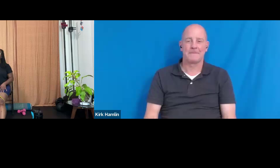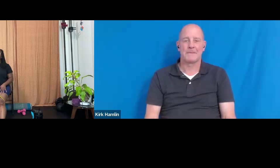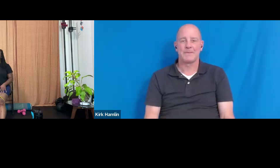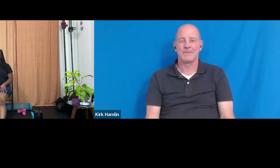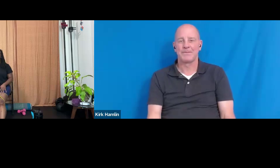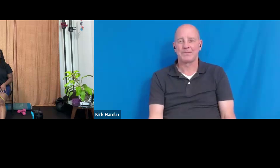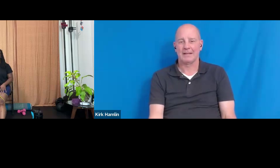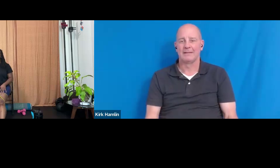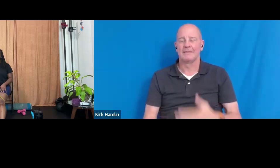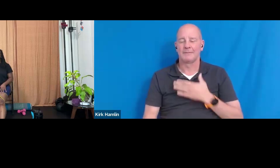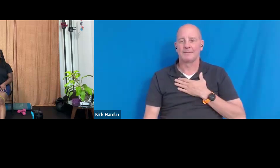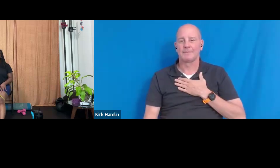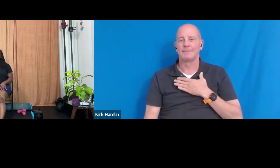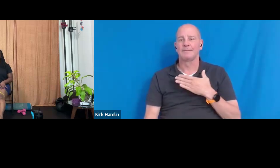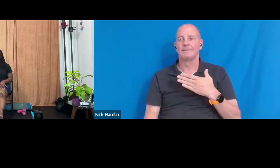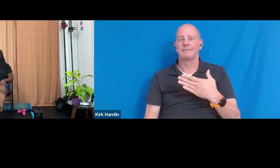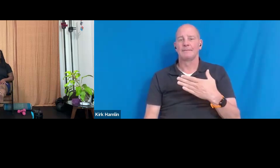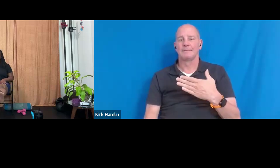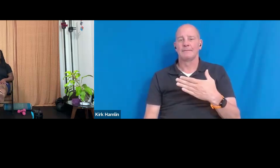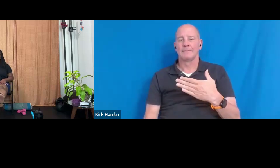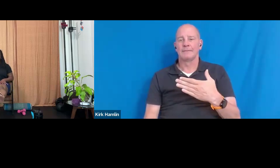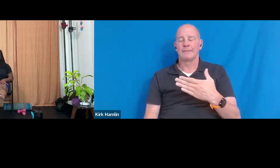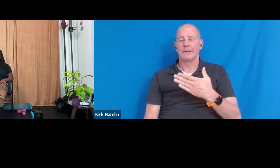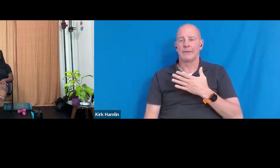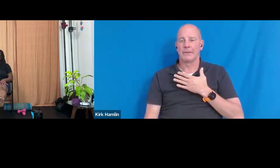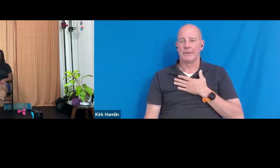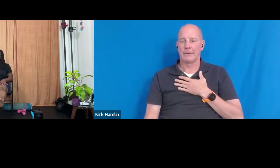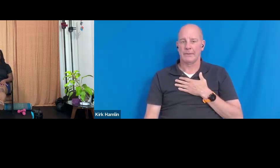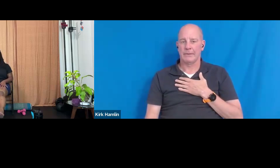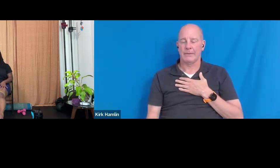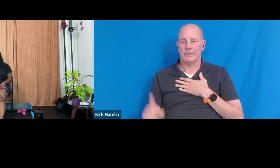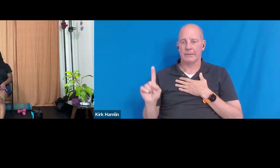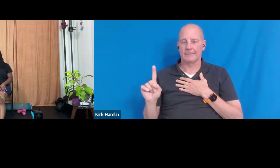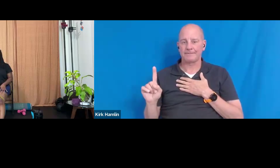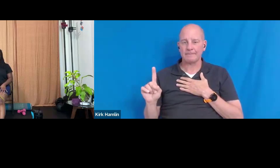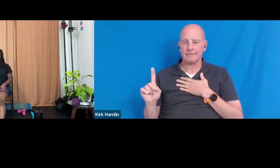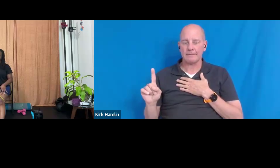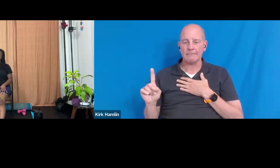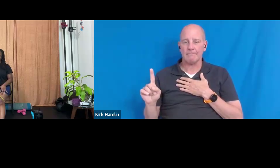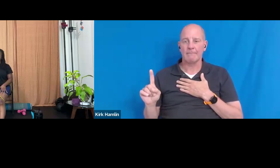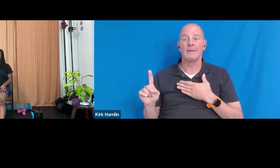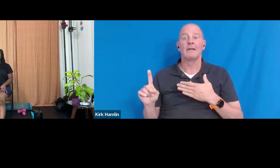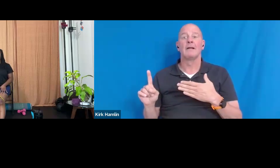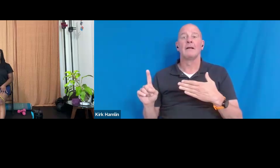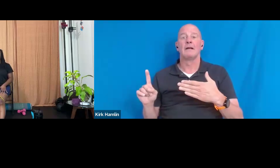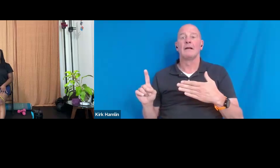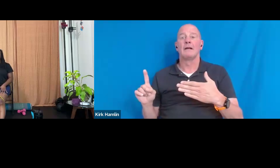We're breathing in. Exhale, lift or slide. Breathing